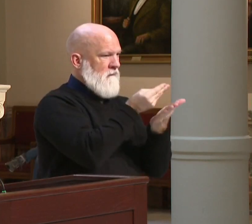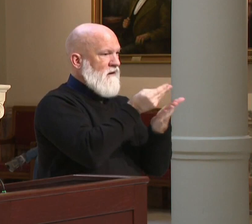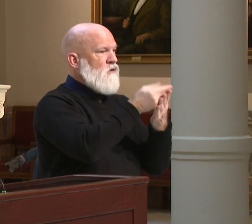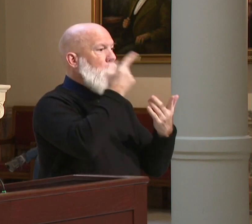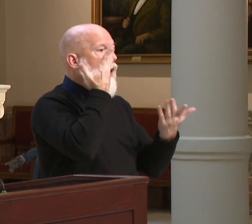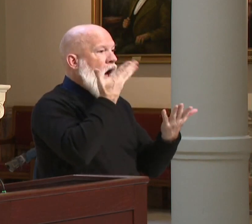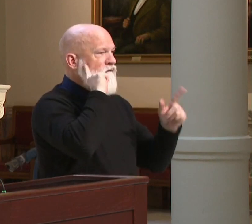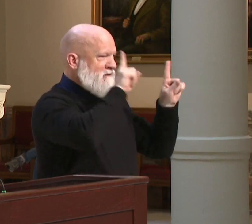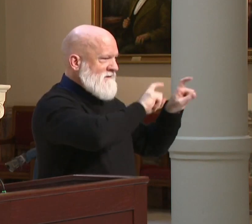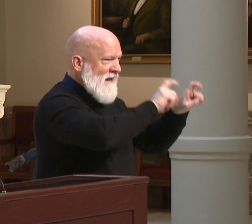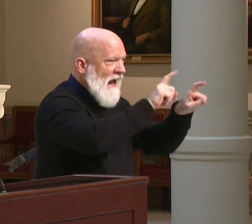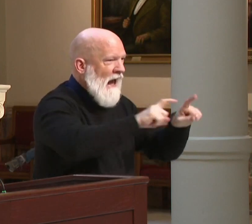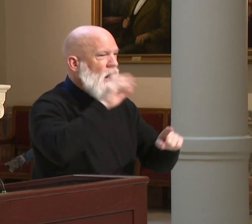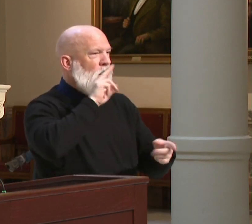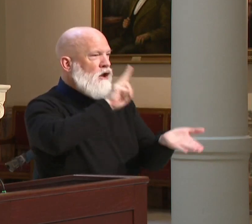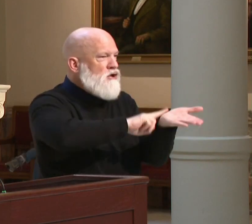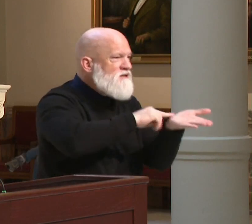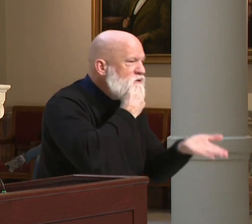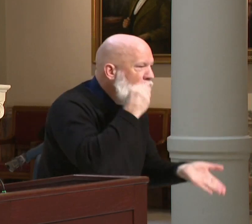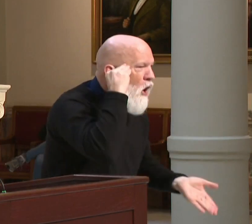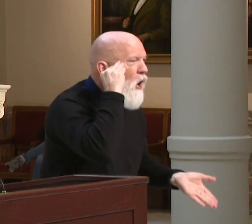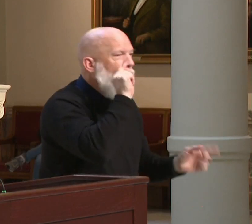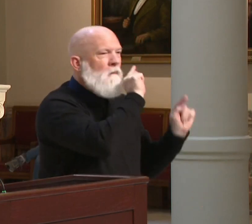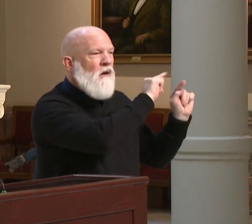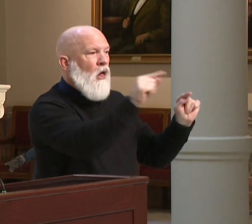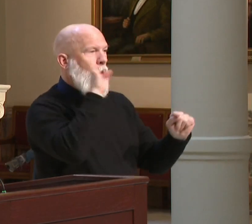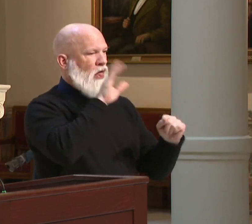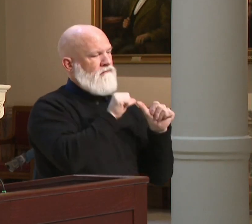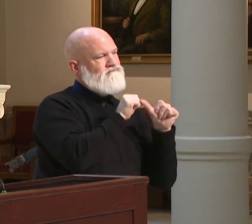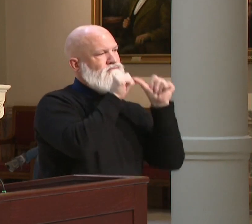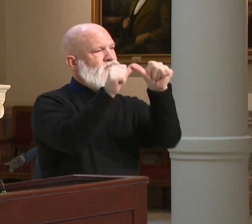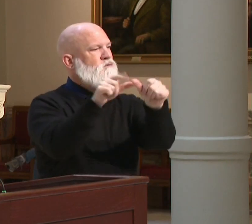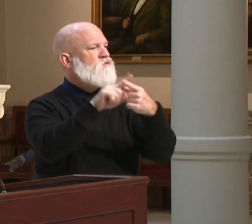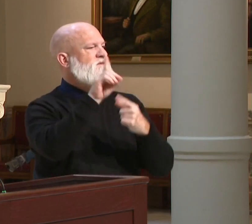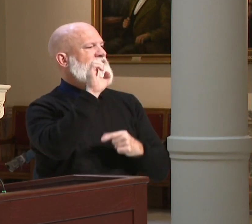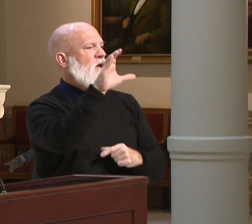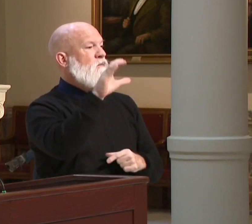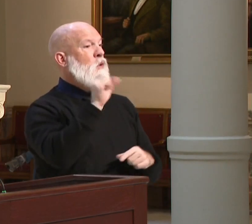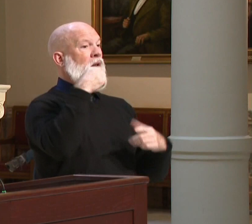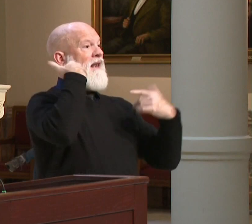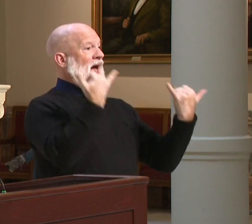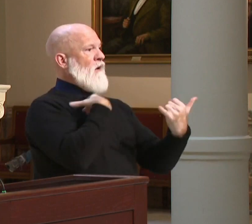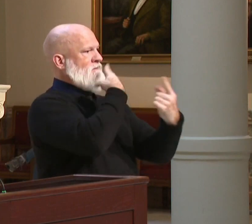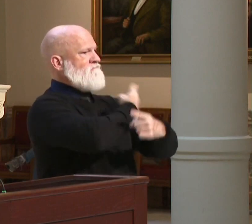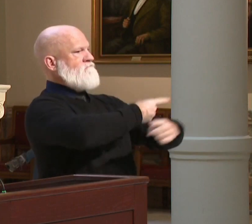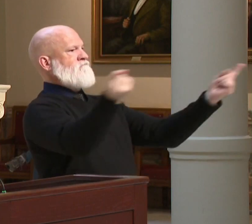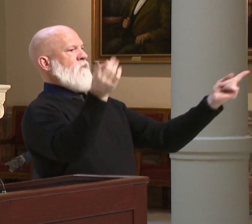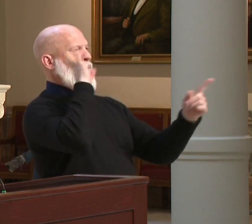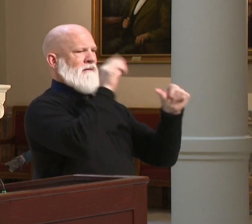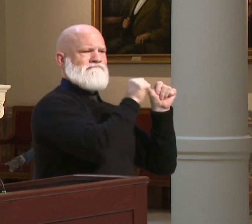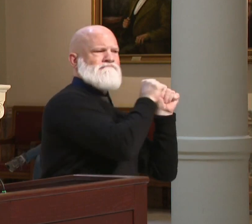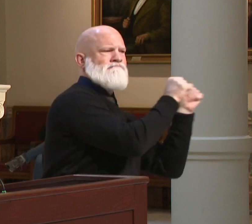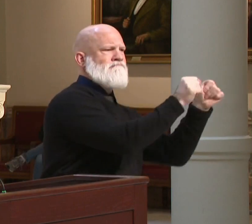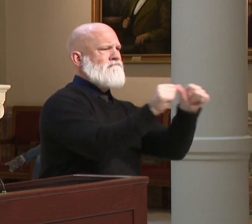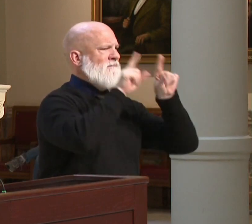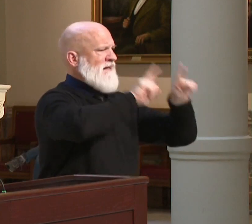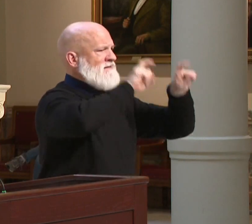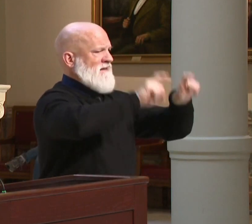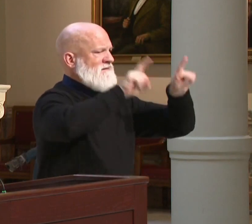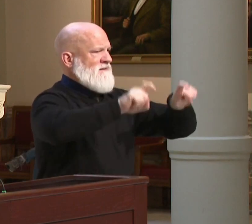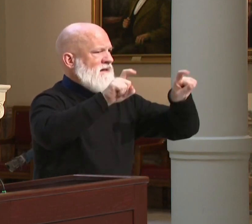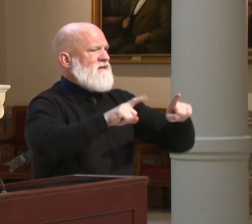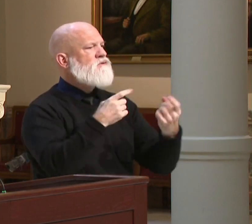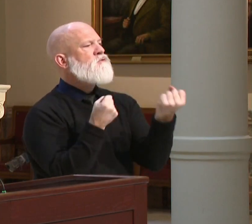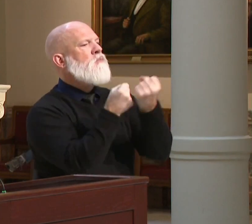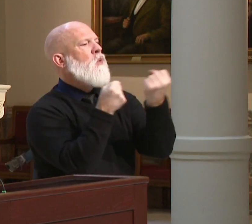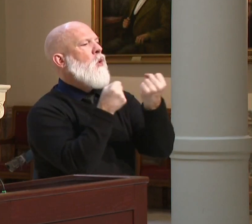homes through December. And today, I can announce that the state will continue those testing support efforts through